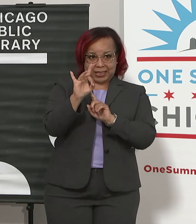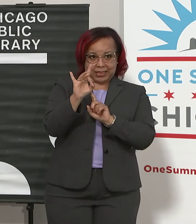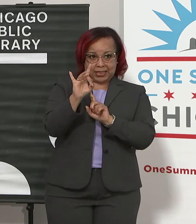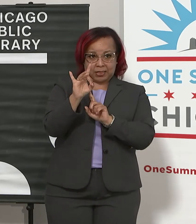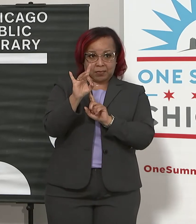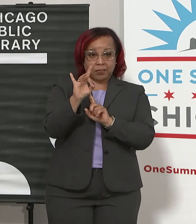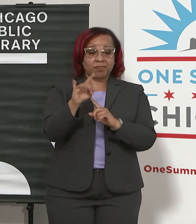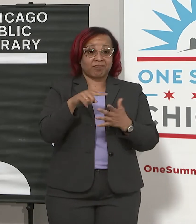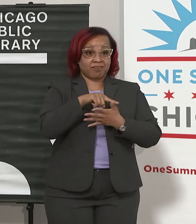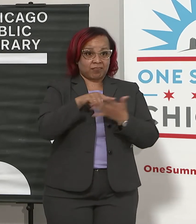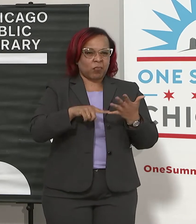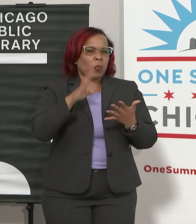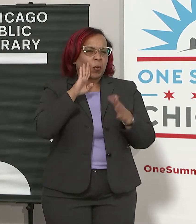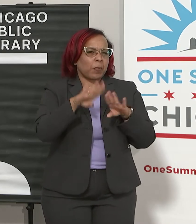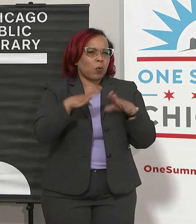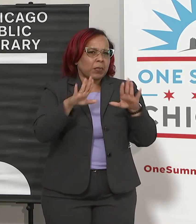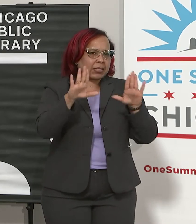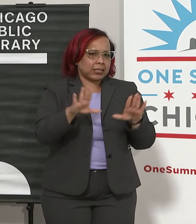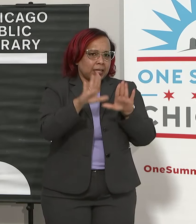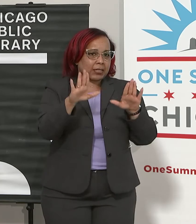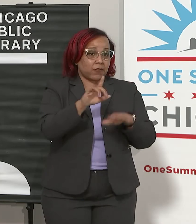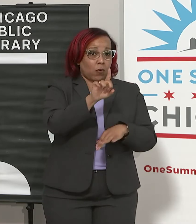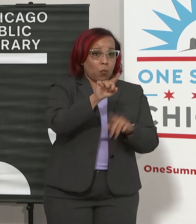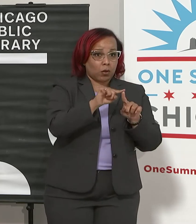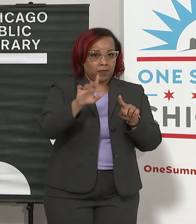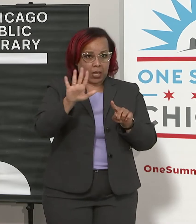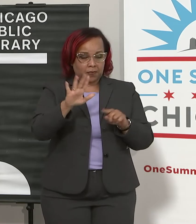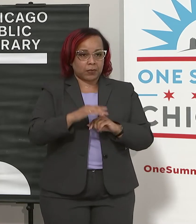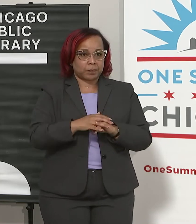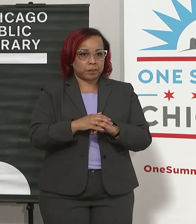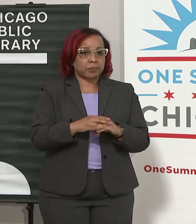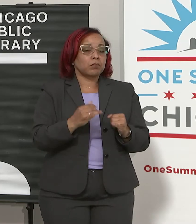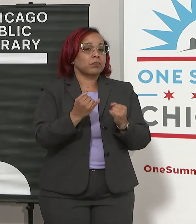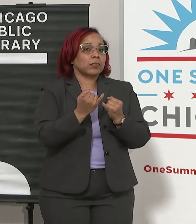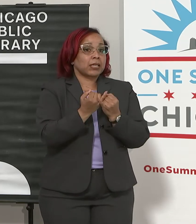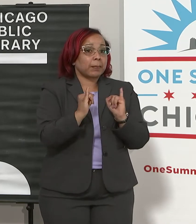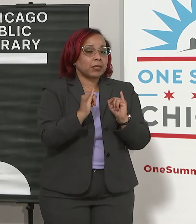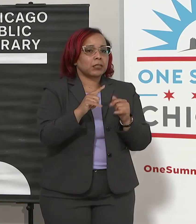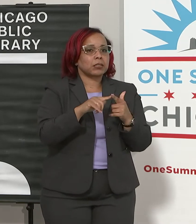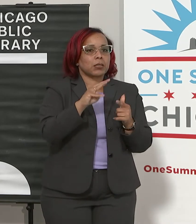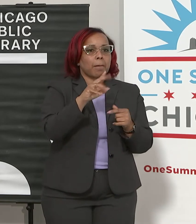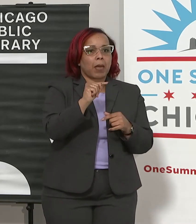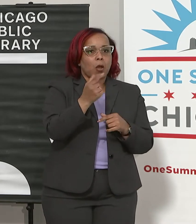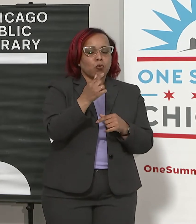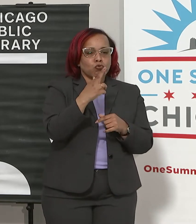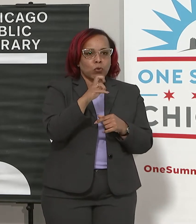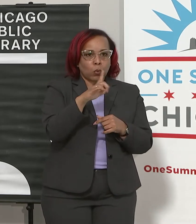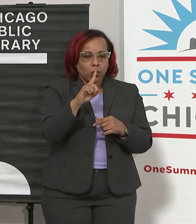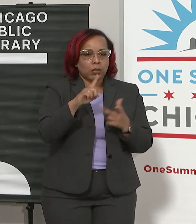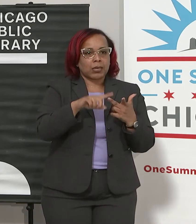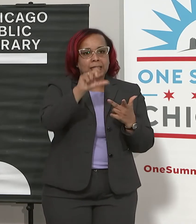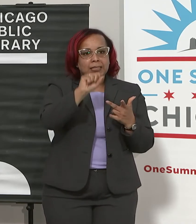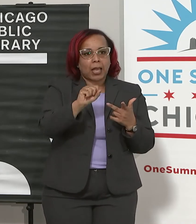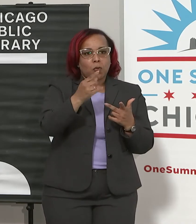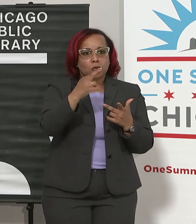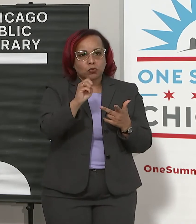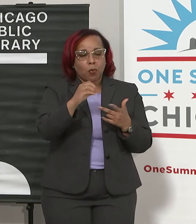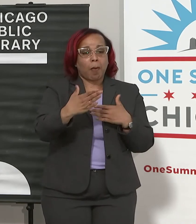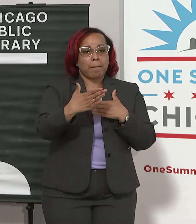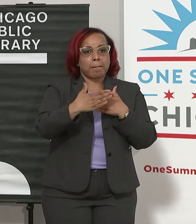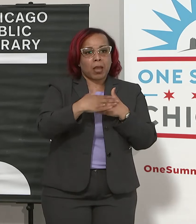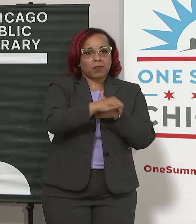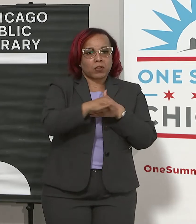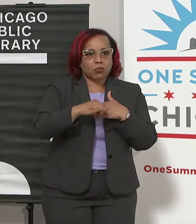the following branches will be open Sundays from 1 to 5. Independence, Mount Greenwood, and South Shore, Back of the